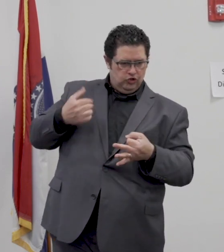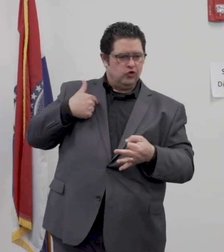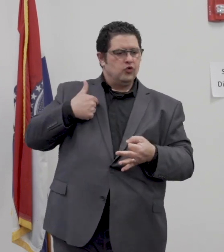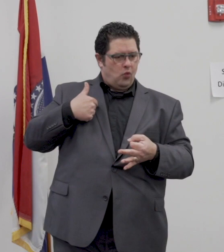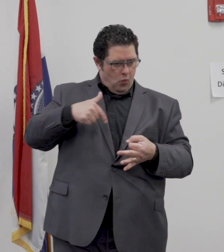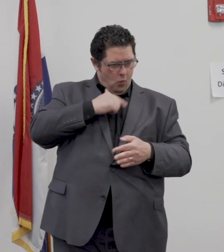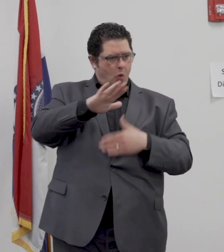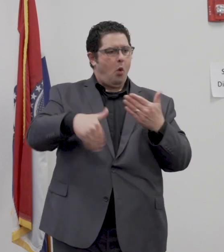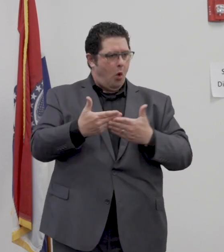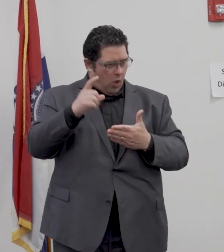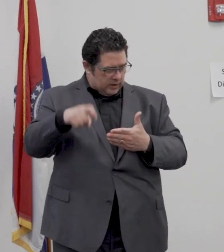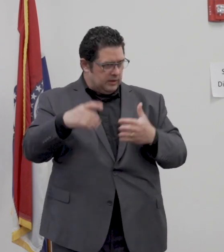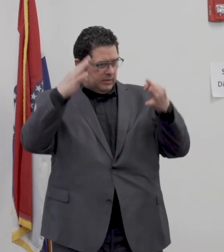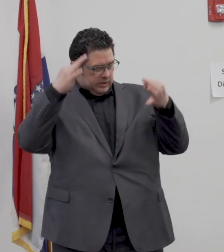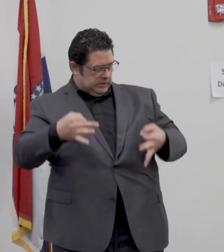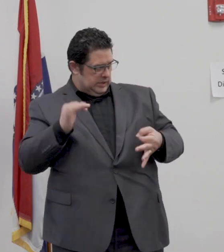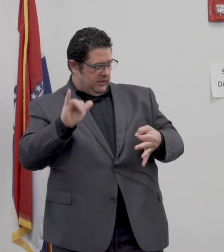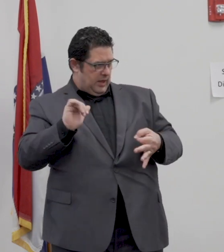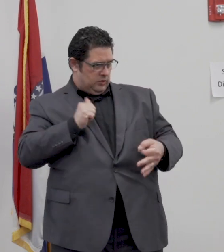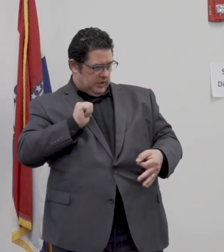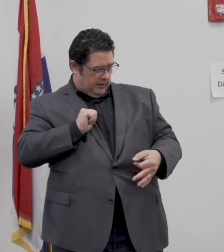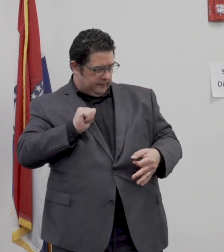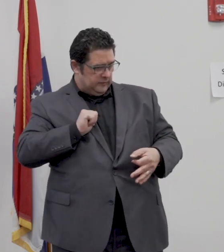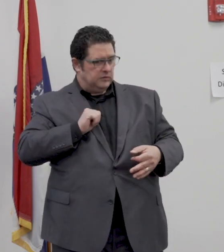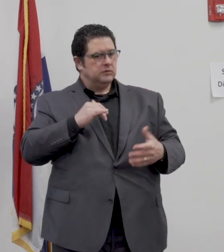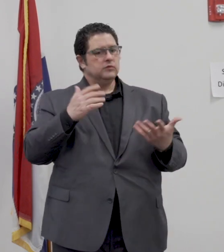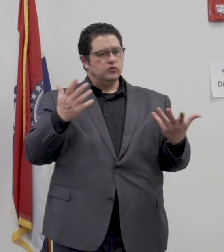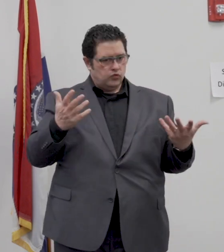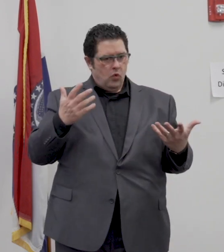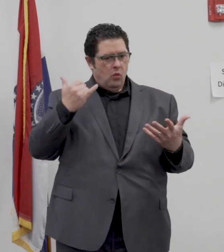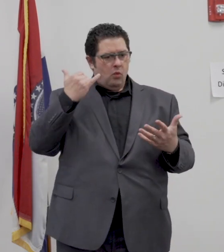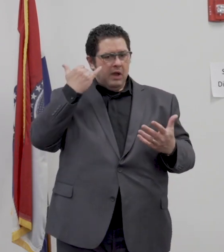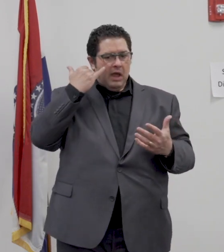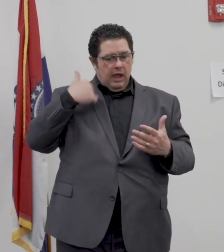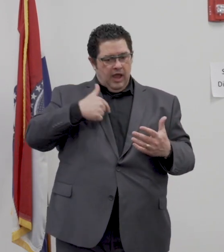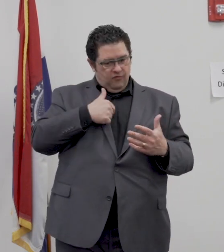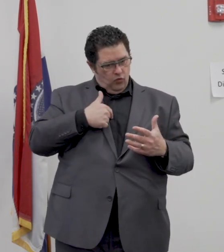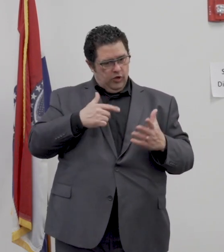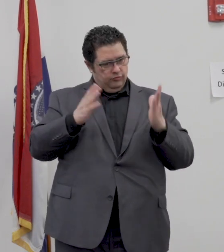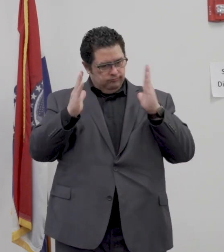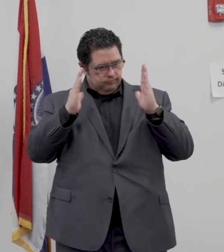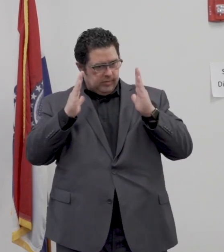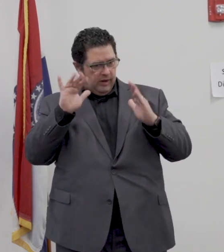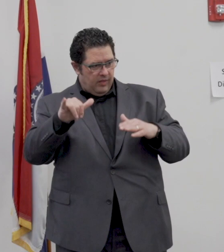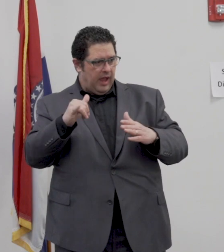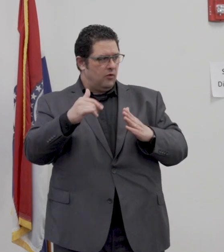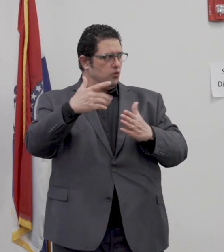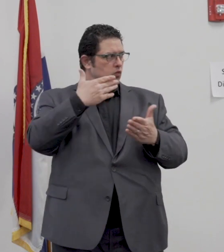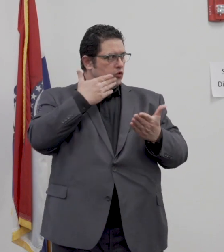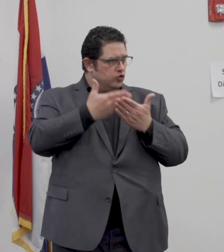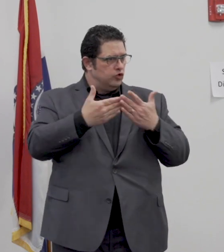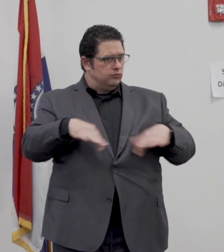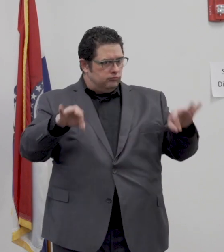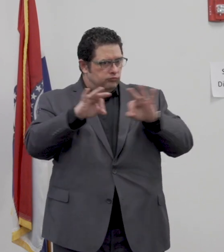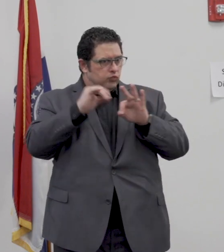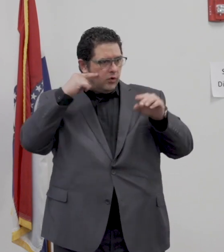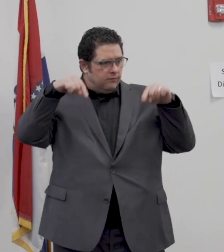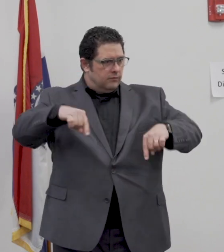own. And if we do this together, if we stay on the timeline that works for St. Louis City and St. Louis County, then we'll move forward